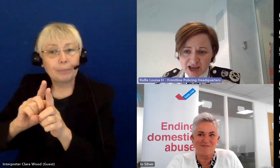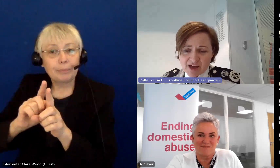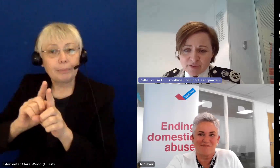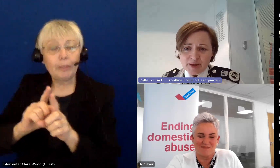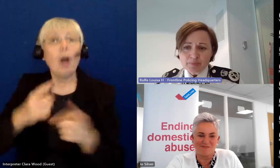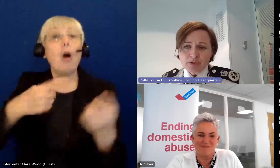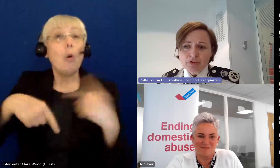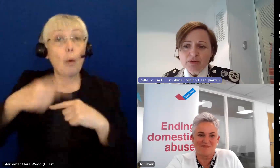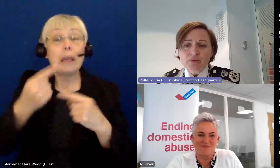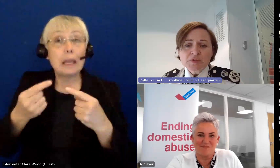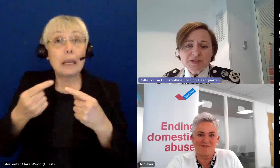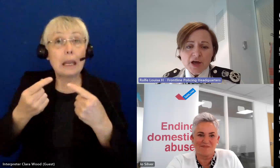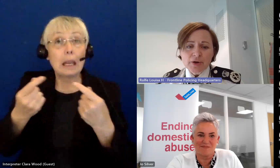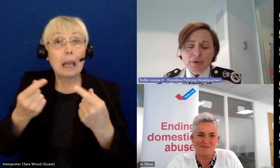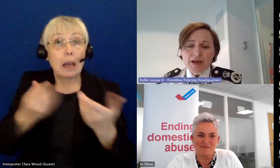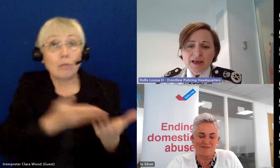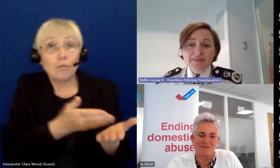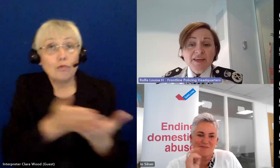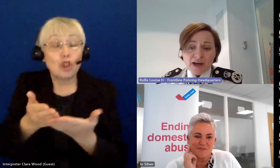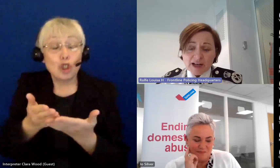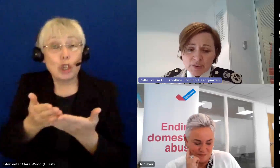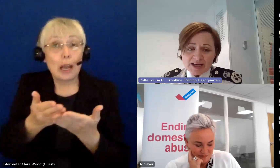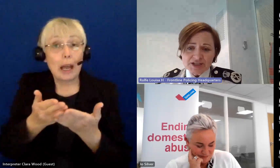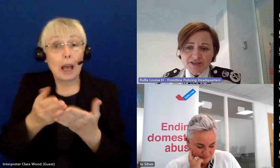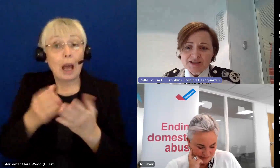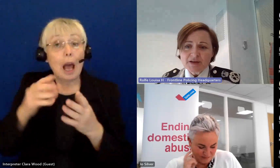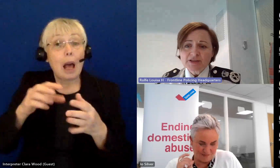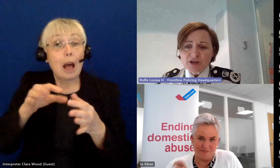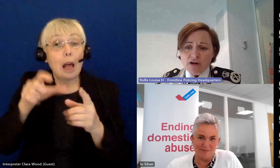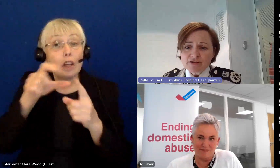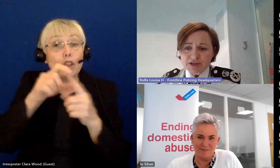we can share for people. Also, the